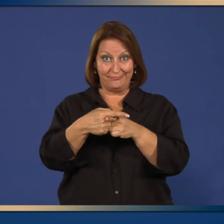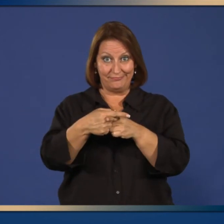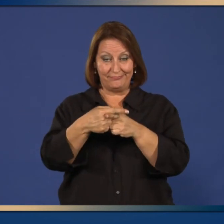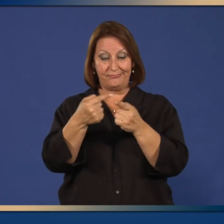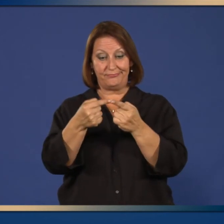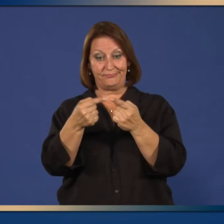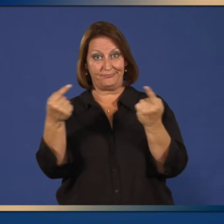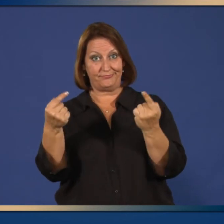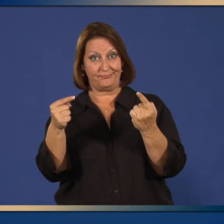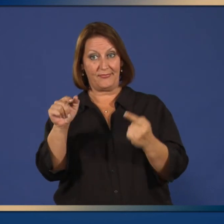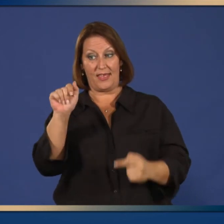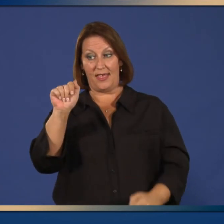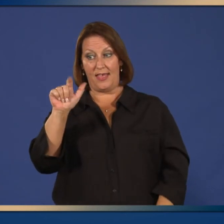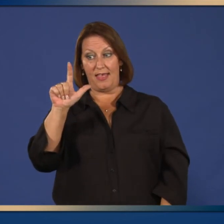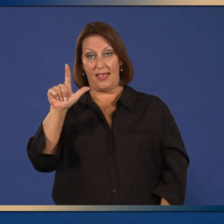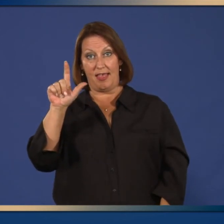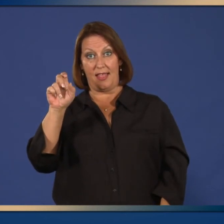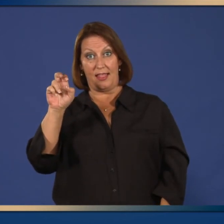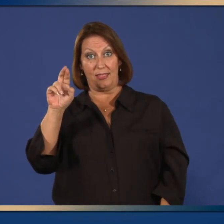reaction.